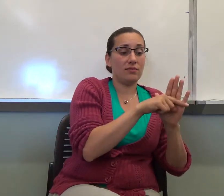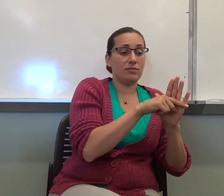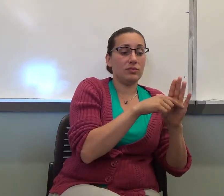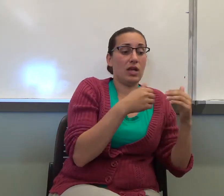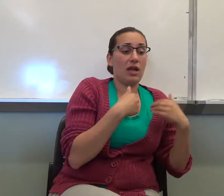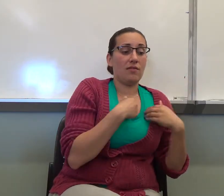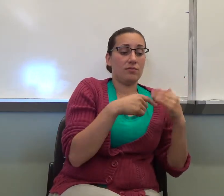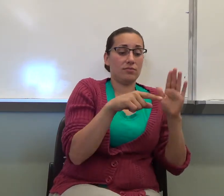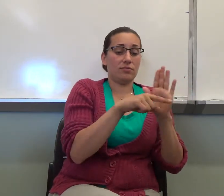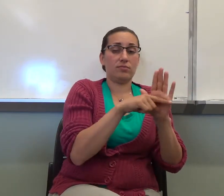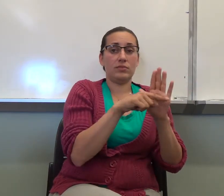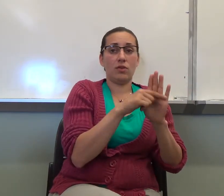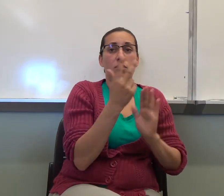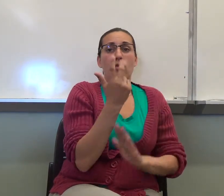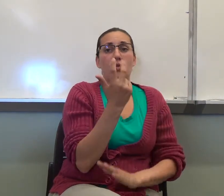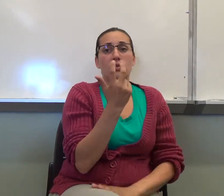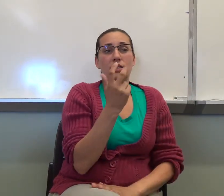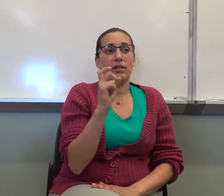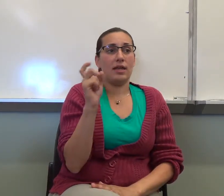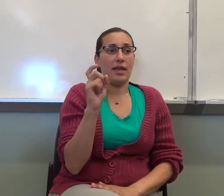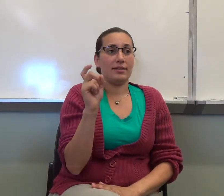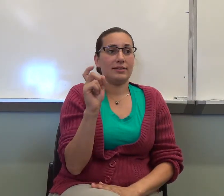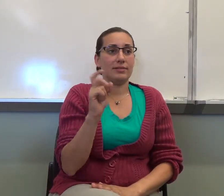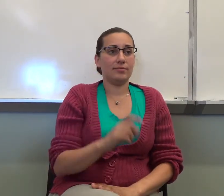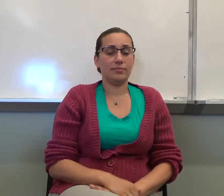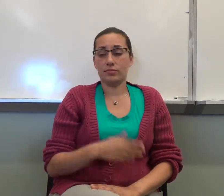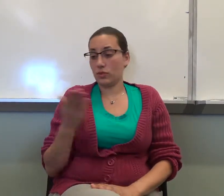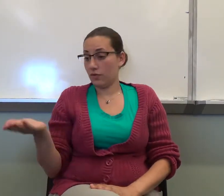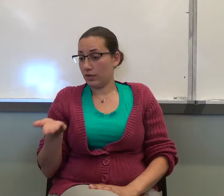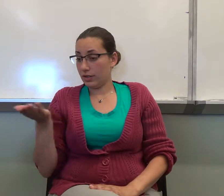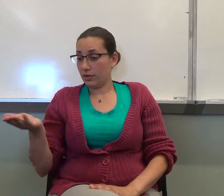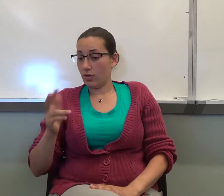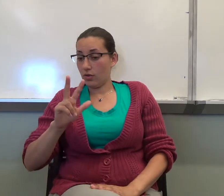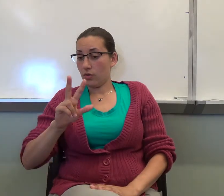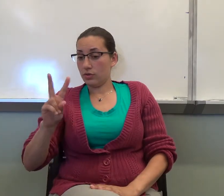x's. Over here, 32, subtract 35.